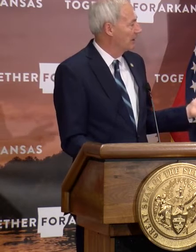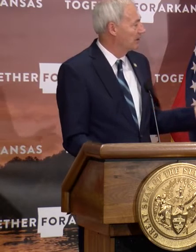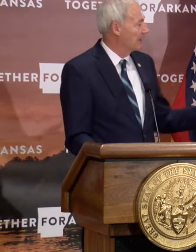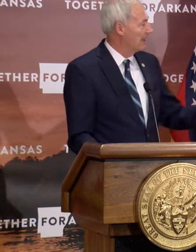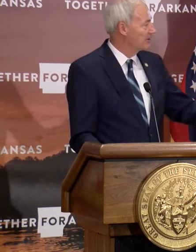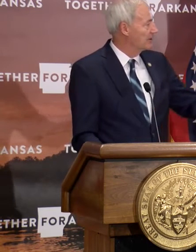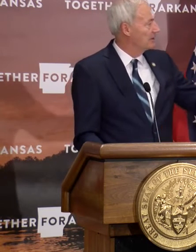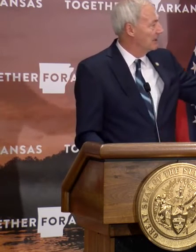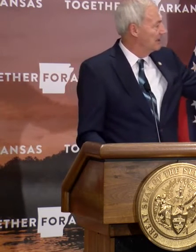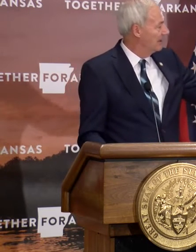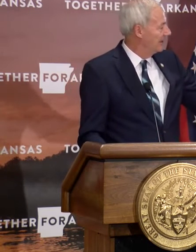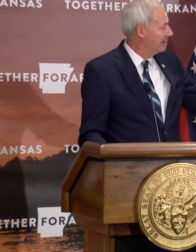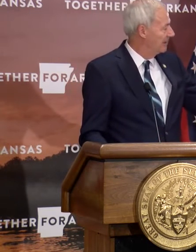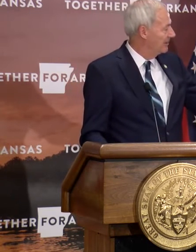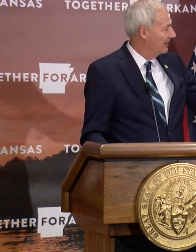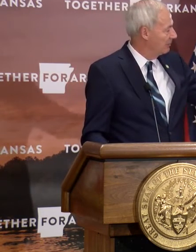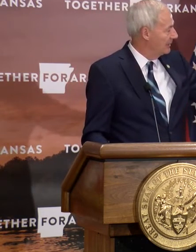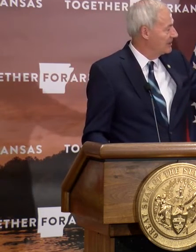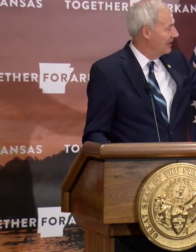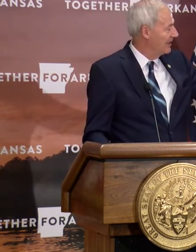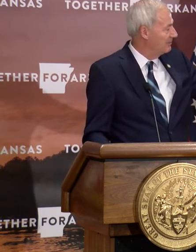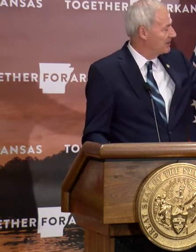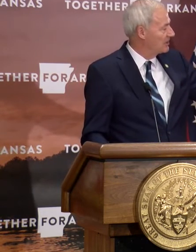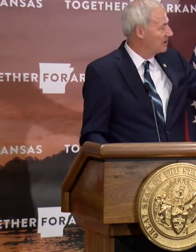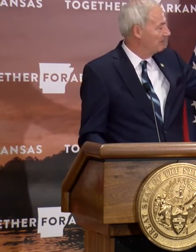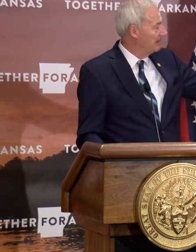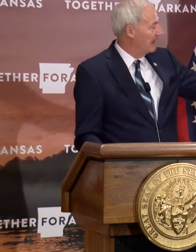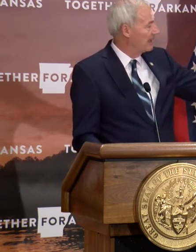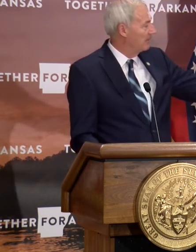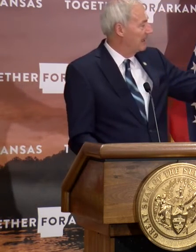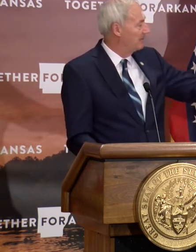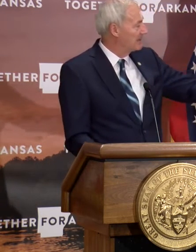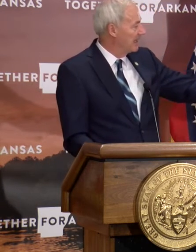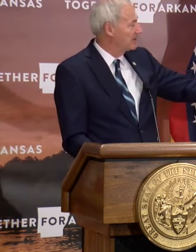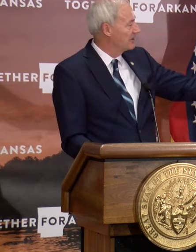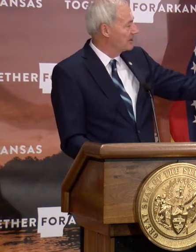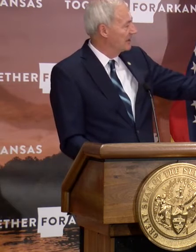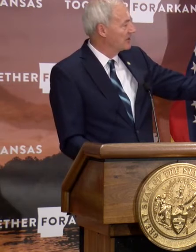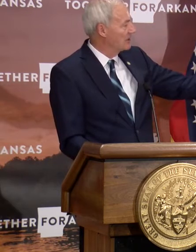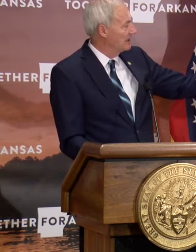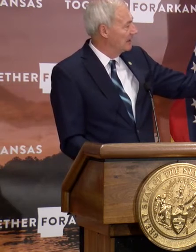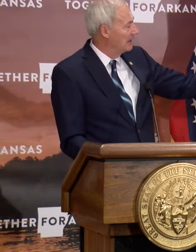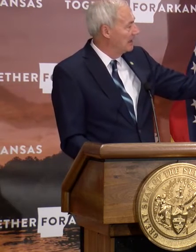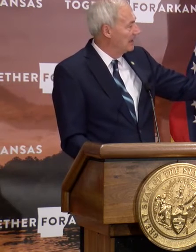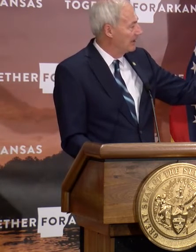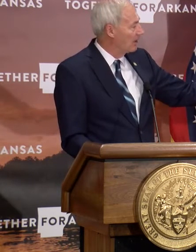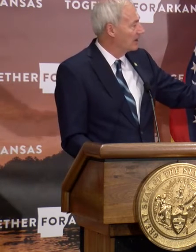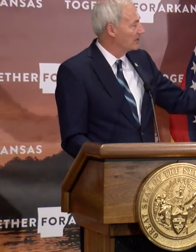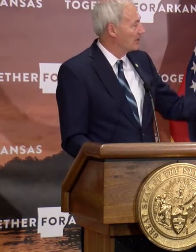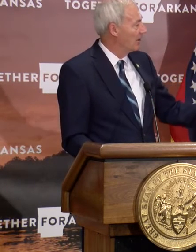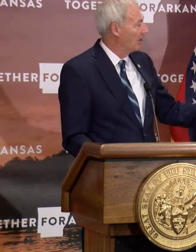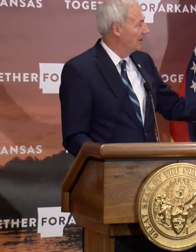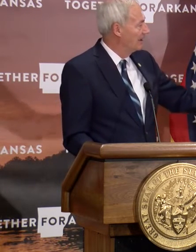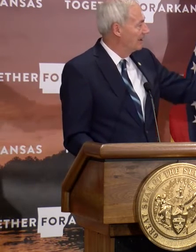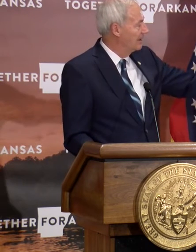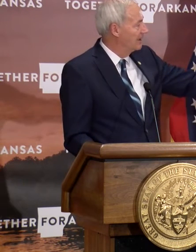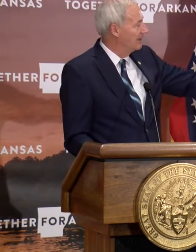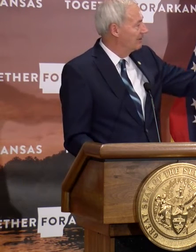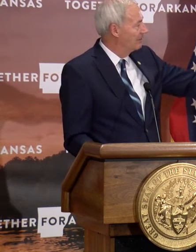per 100,000, you have Louisiana, Mississippi, Alabama, Texas, Tennessee, and